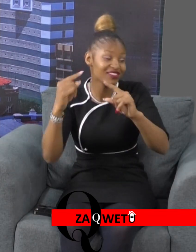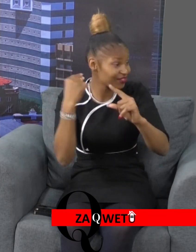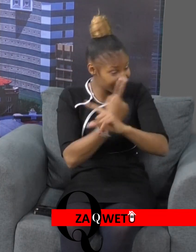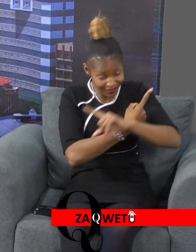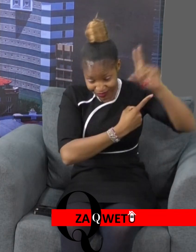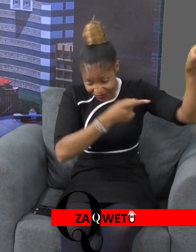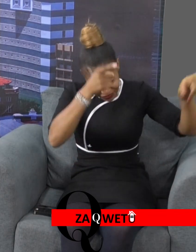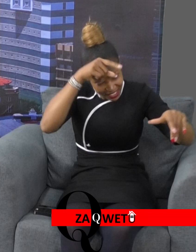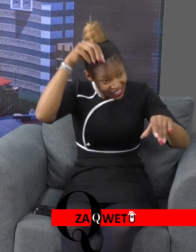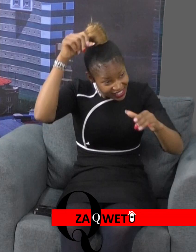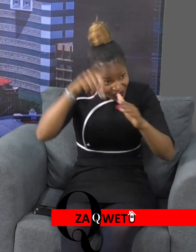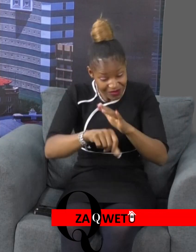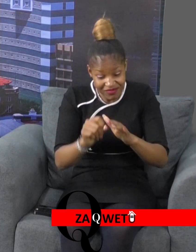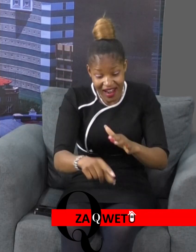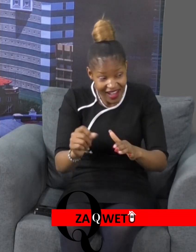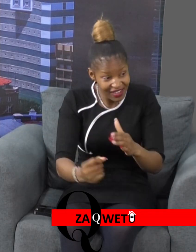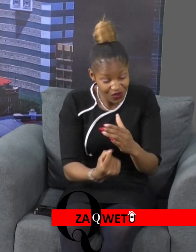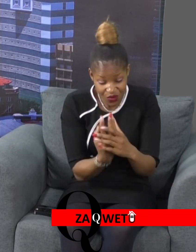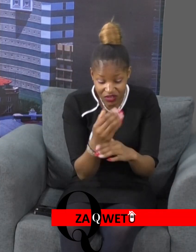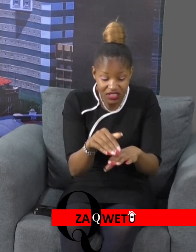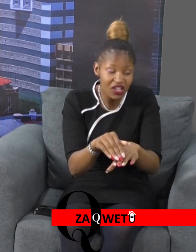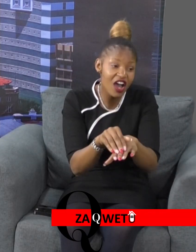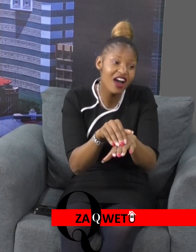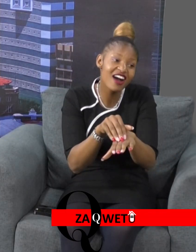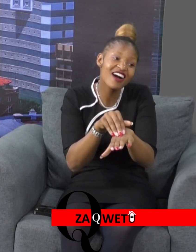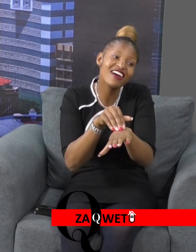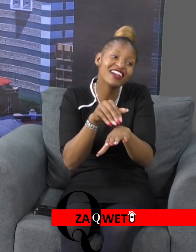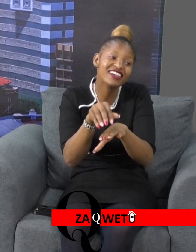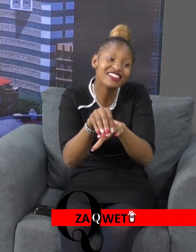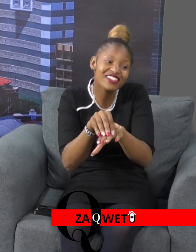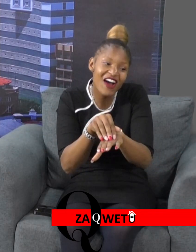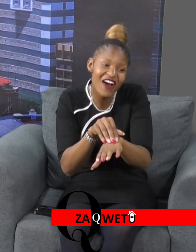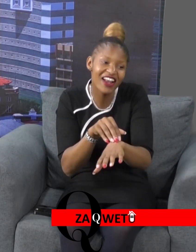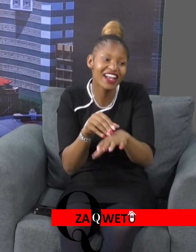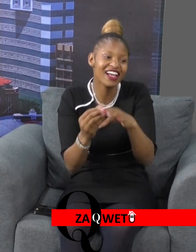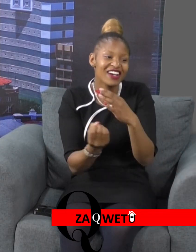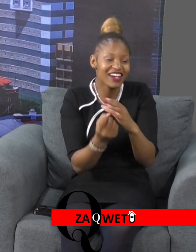we grow different fruits. For example, bananas and mangoes.